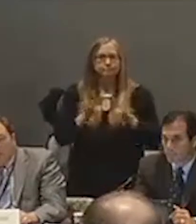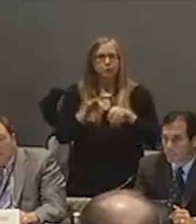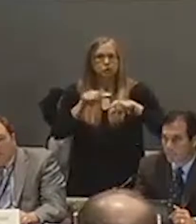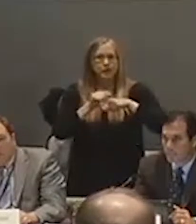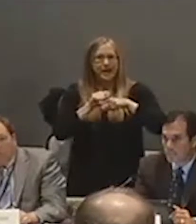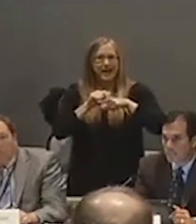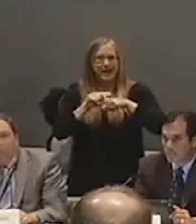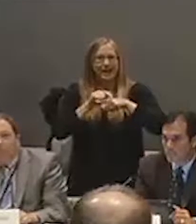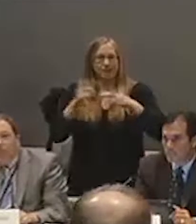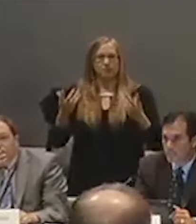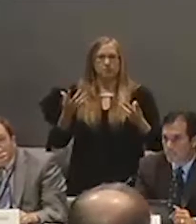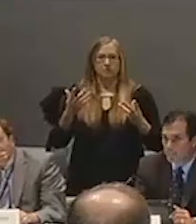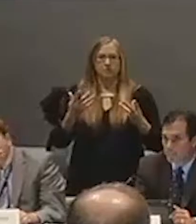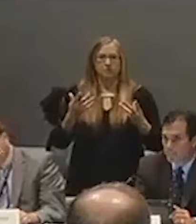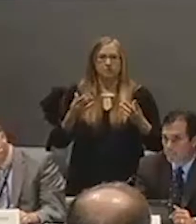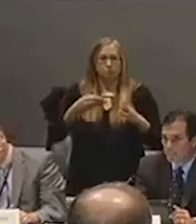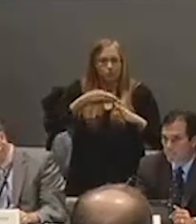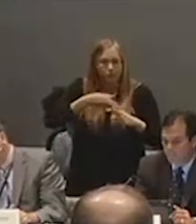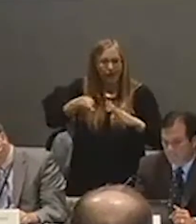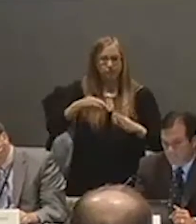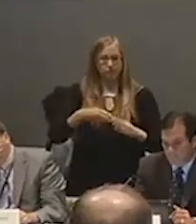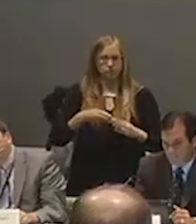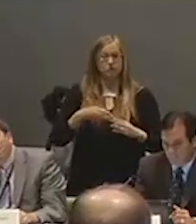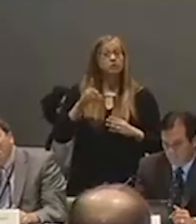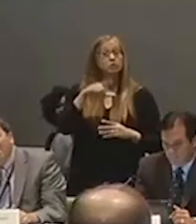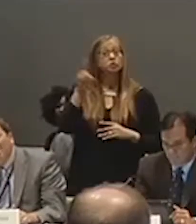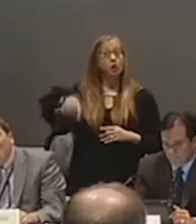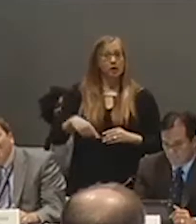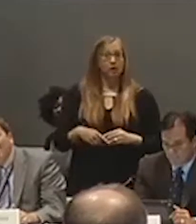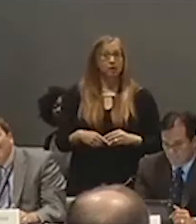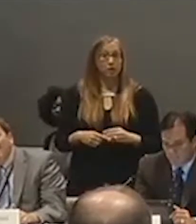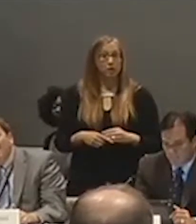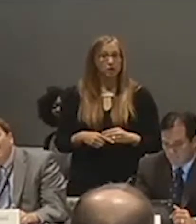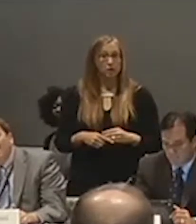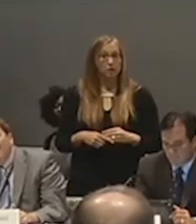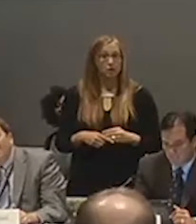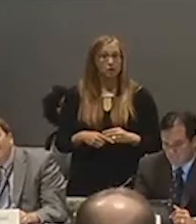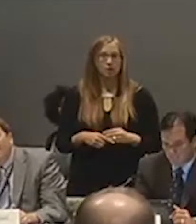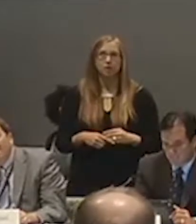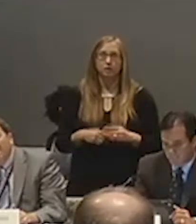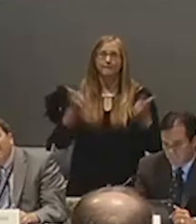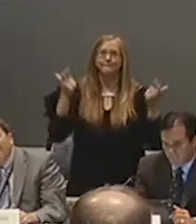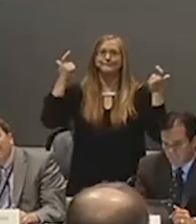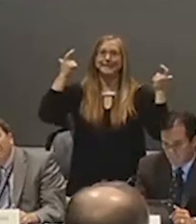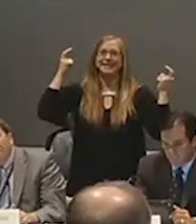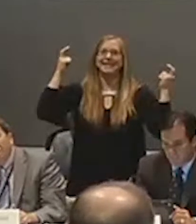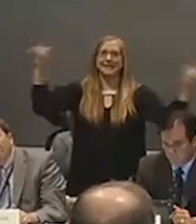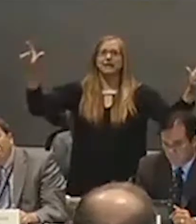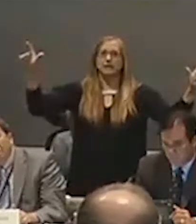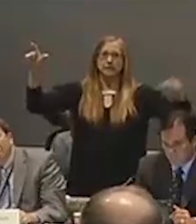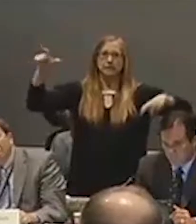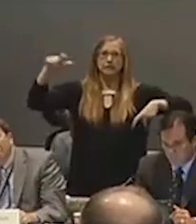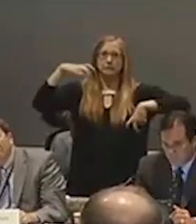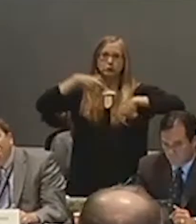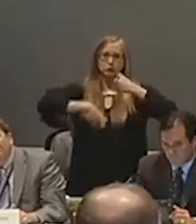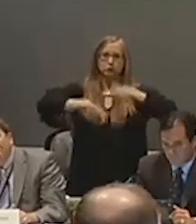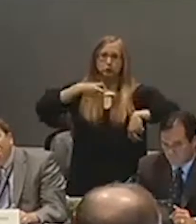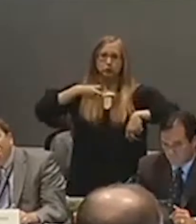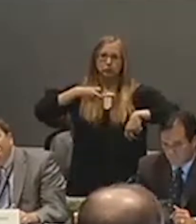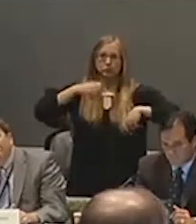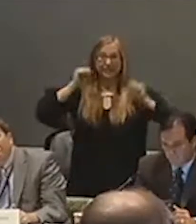in a professional manner. In Detroit, for example, where we've been working on this, this is a huge issue. Just getting through to